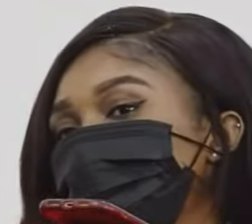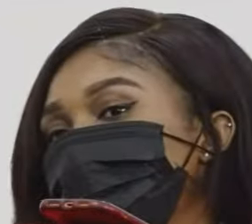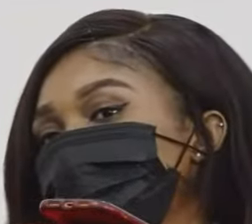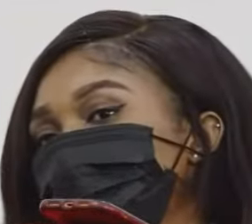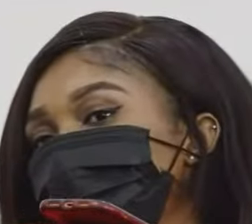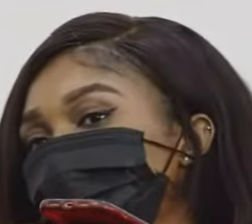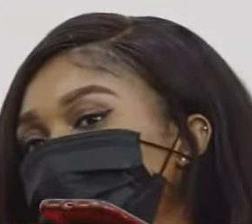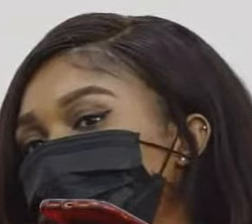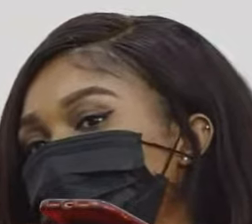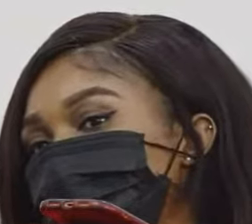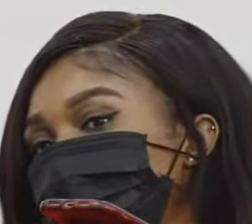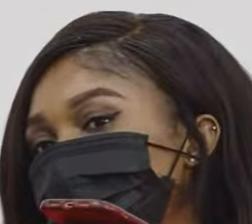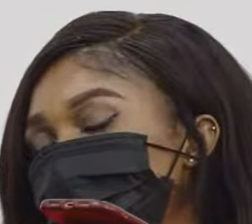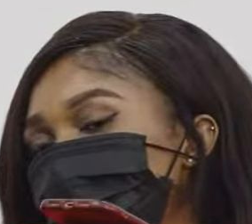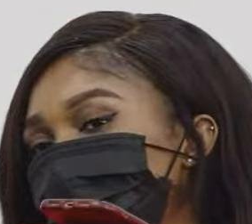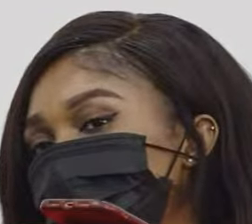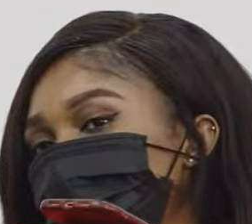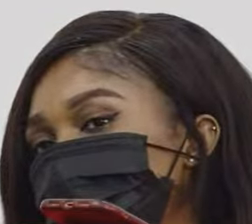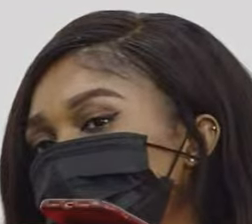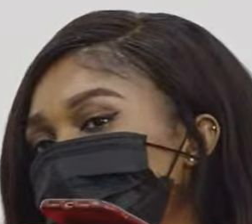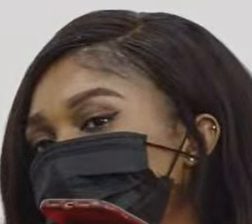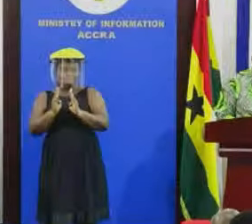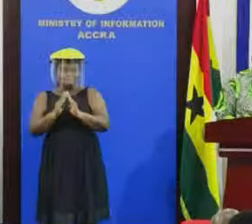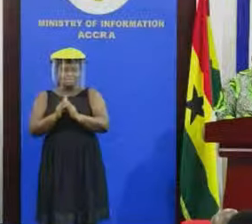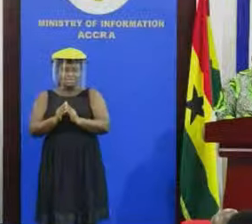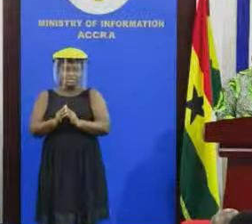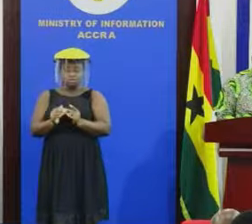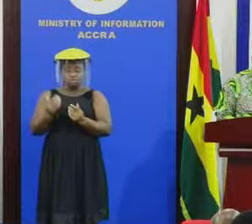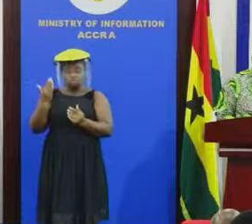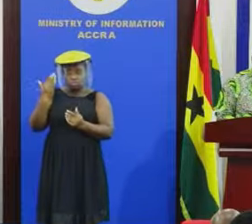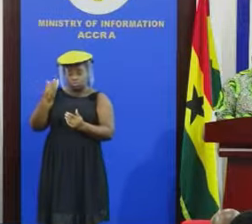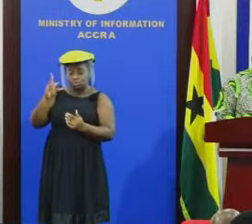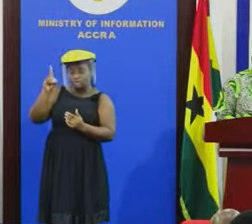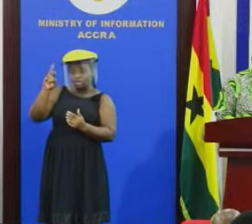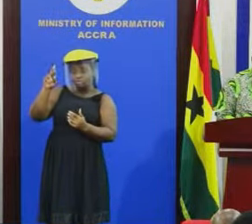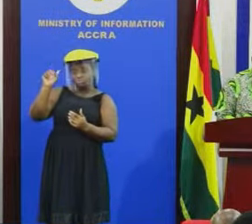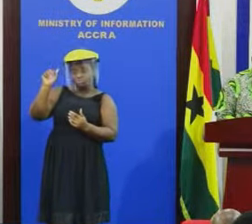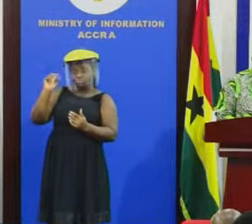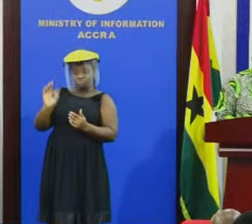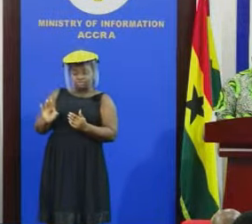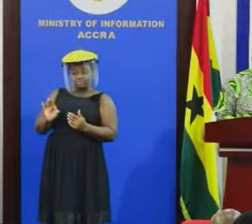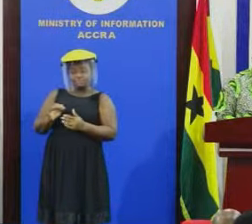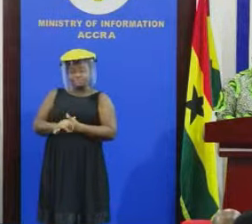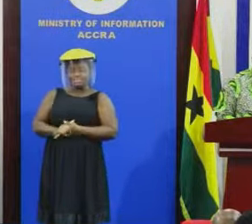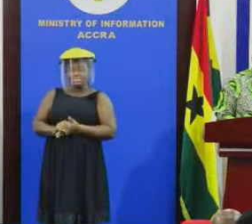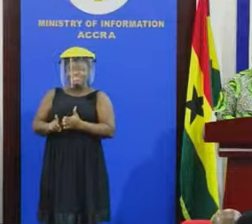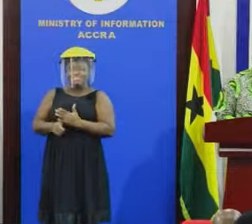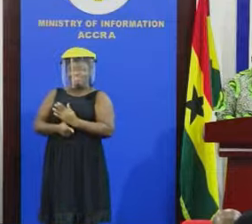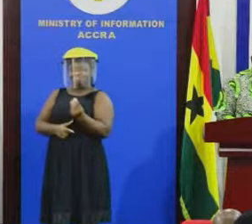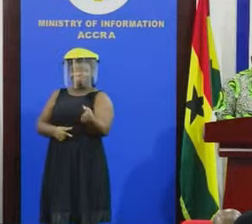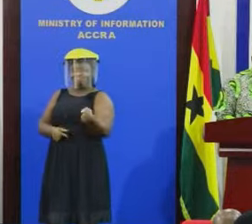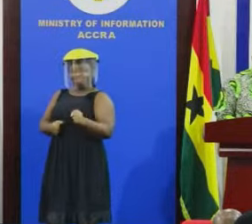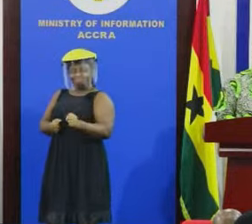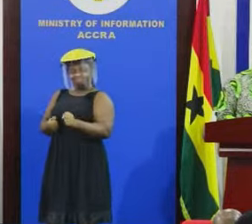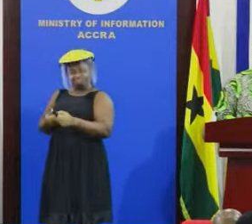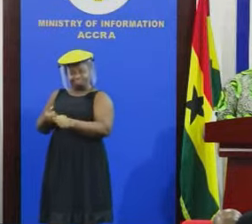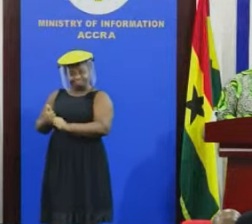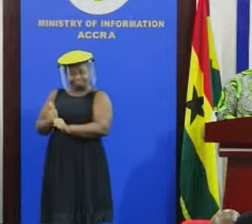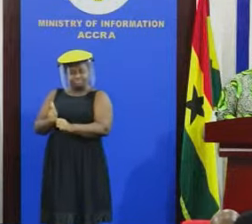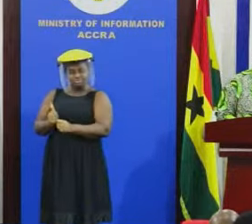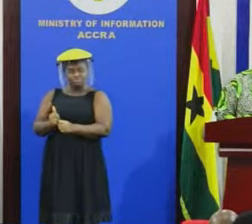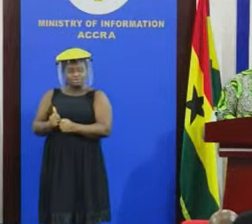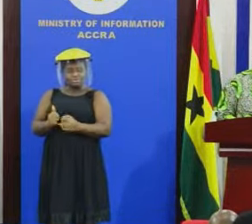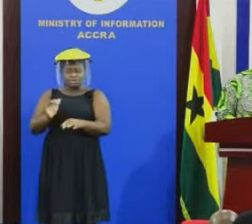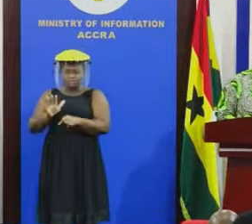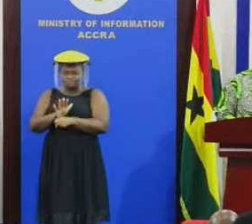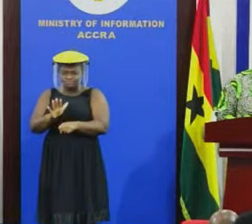stakeholder meeting to look at the draft that has come from the Attorney General's department, and then we push for that